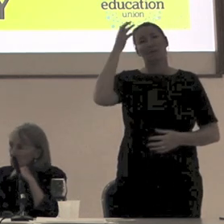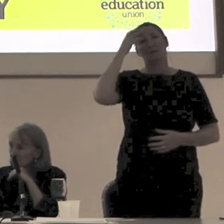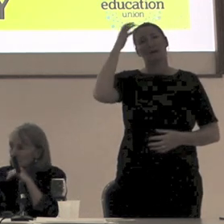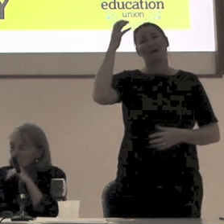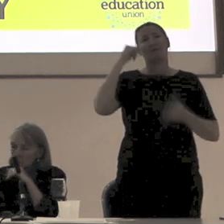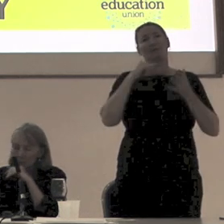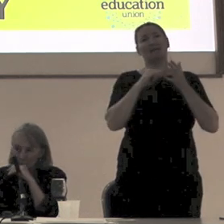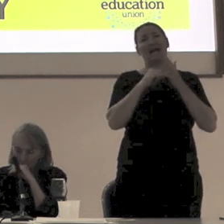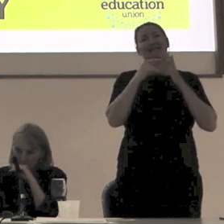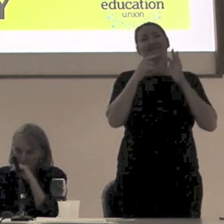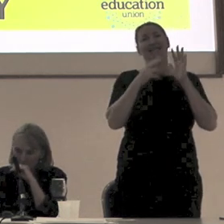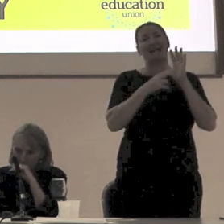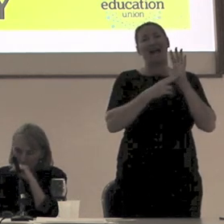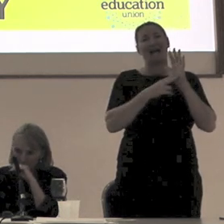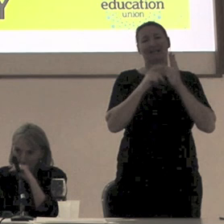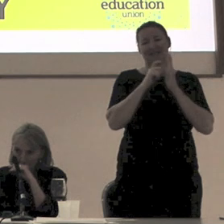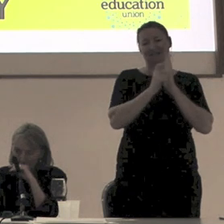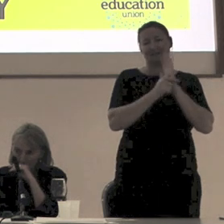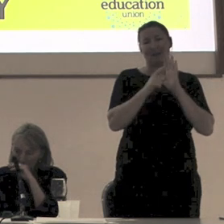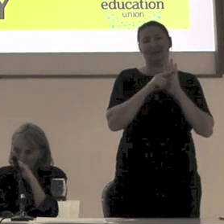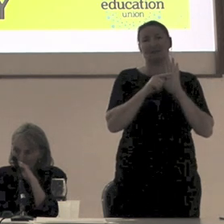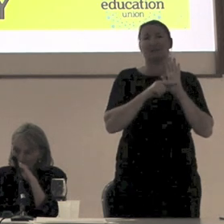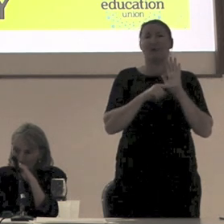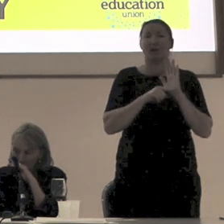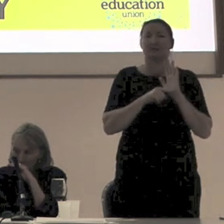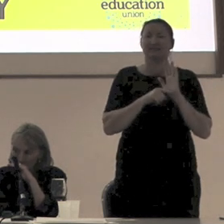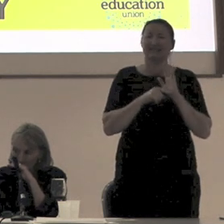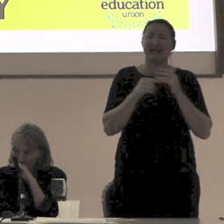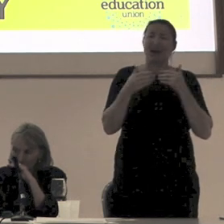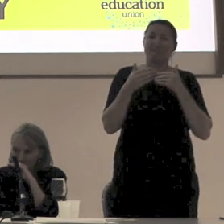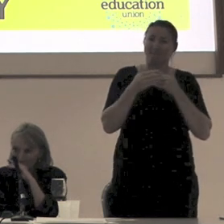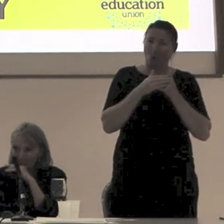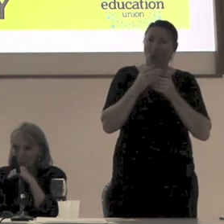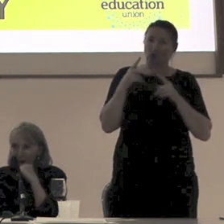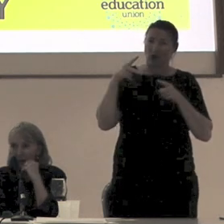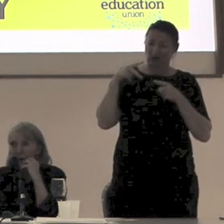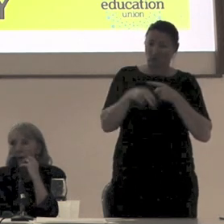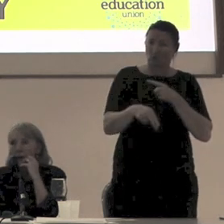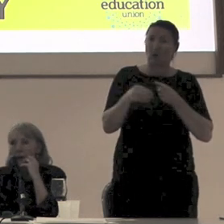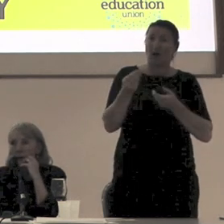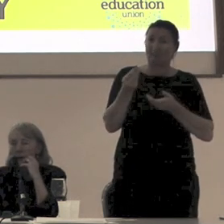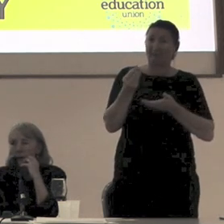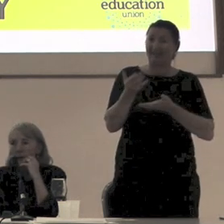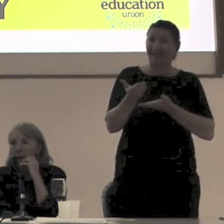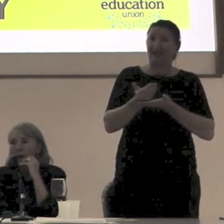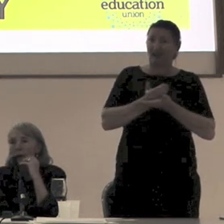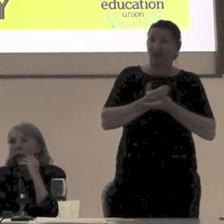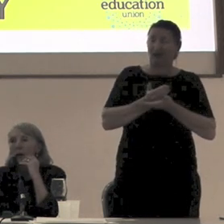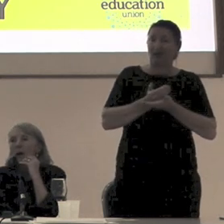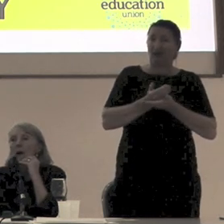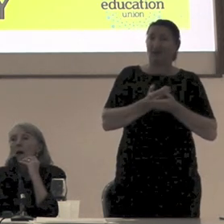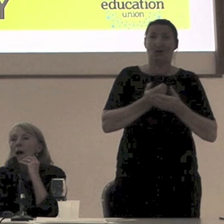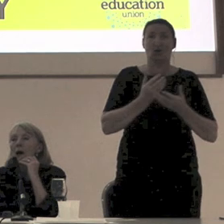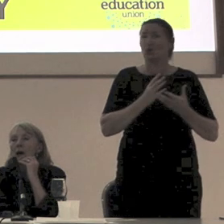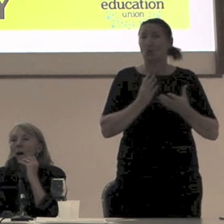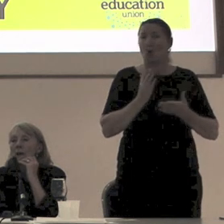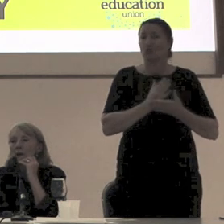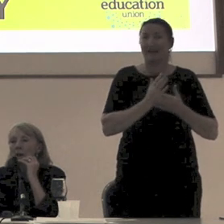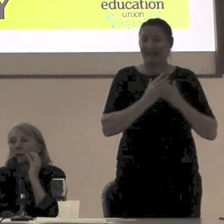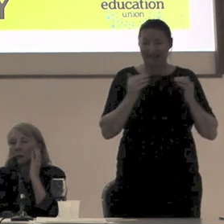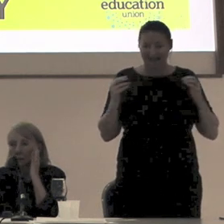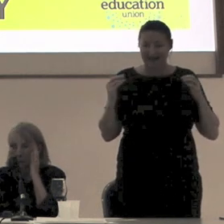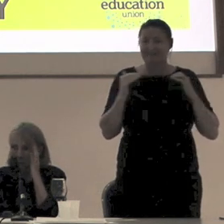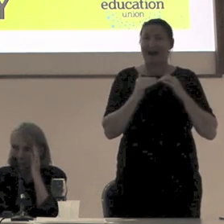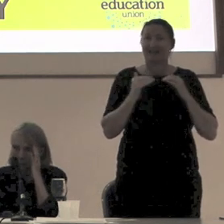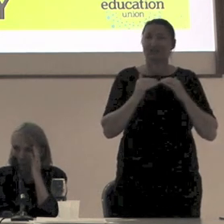be directed largely towards saving money rather than providing what young people need to thrive in an